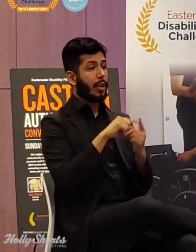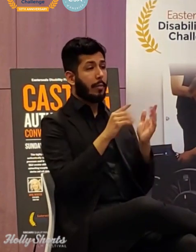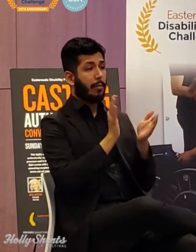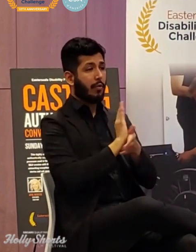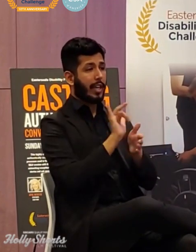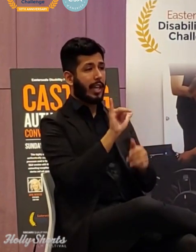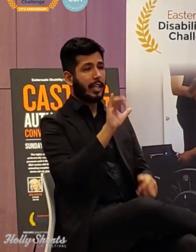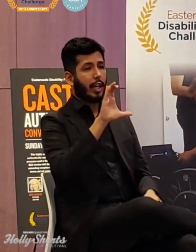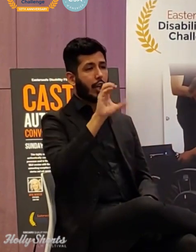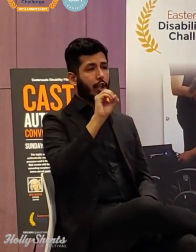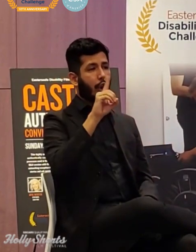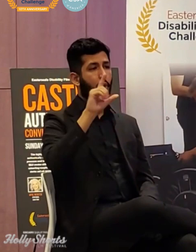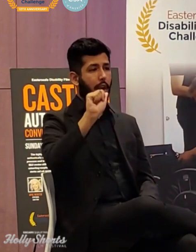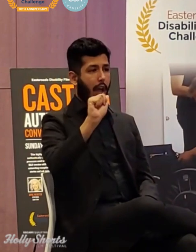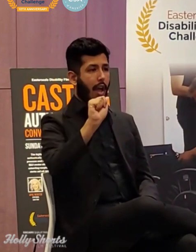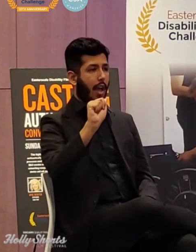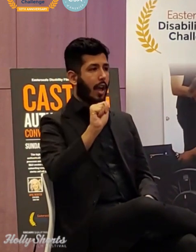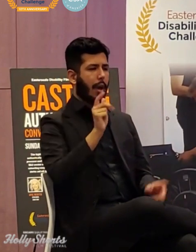example, cleans up,